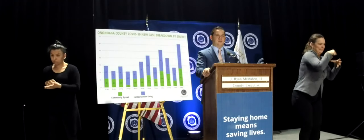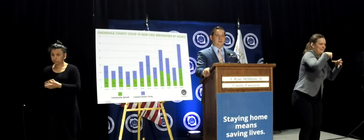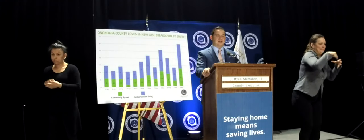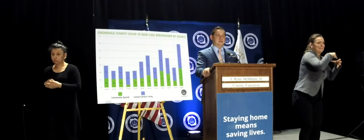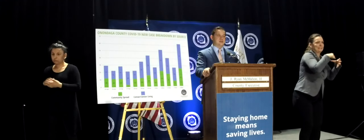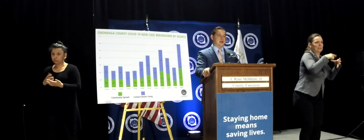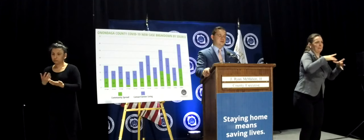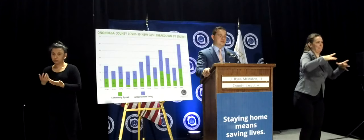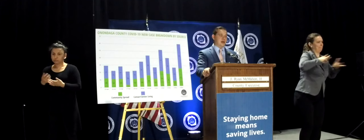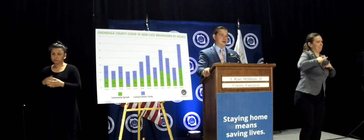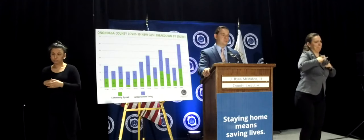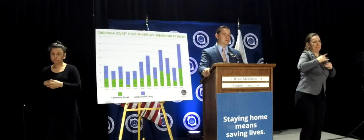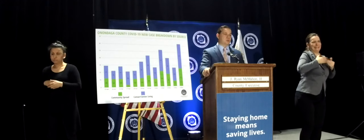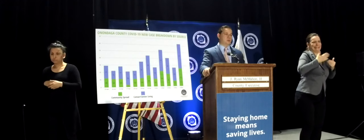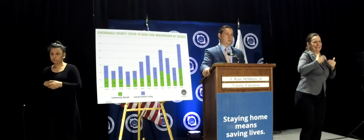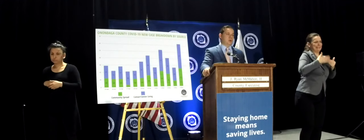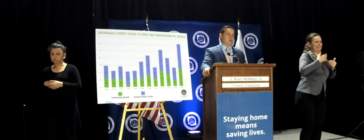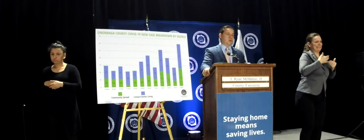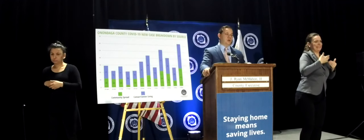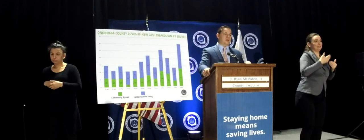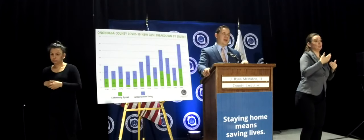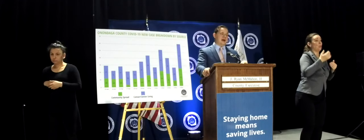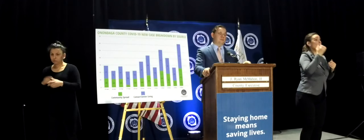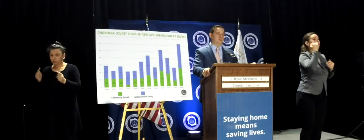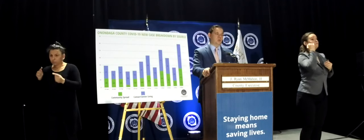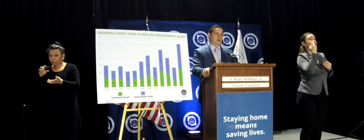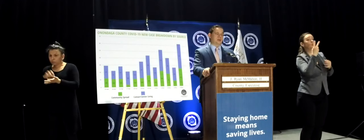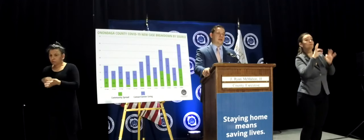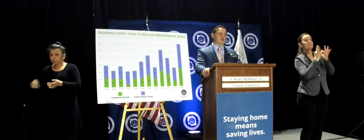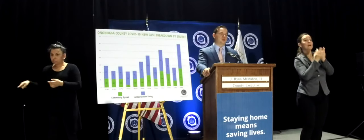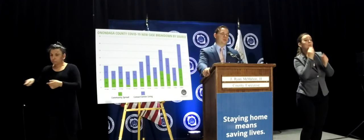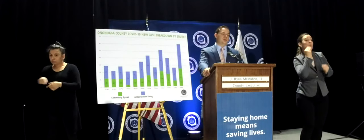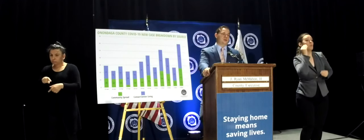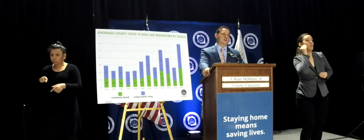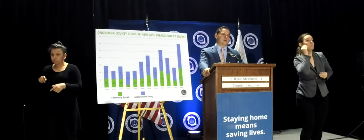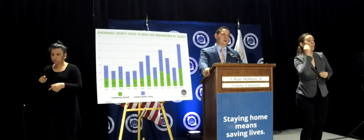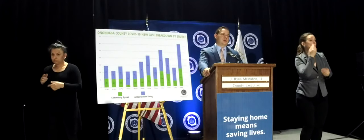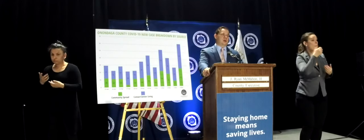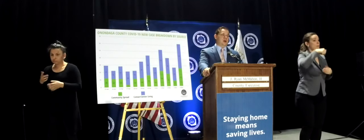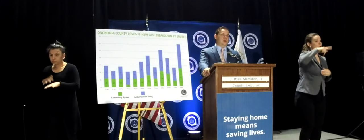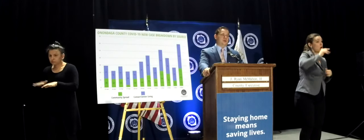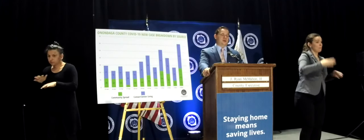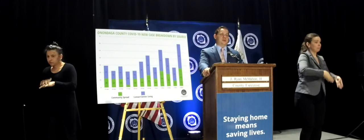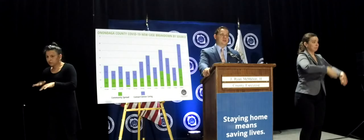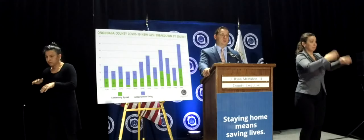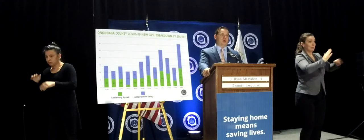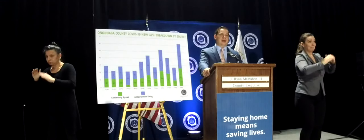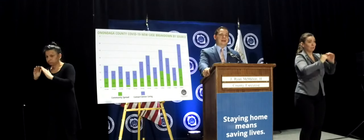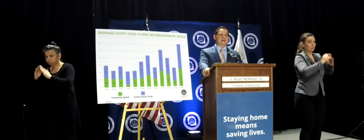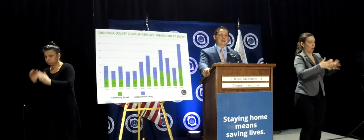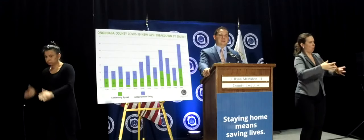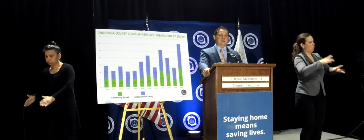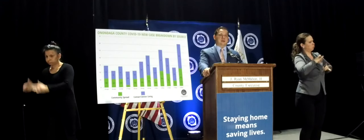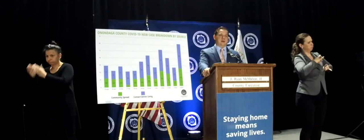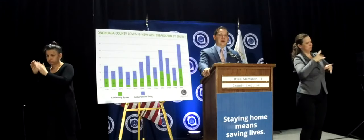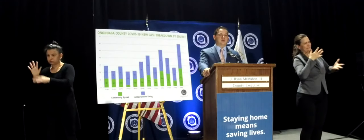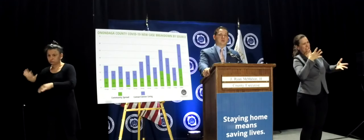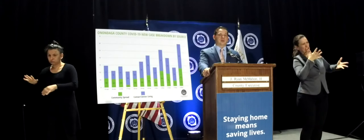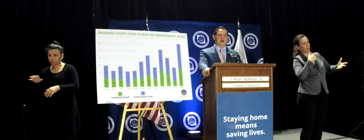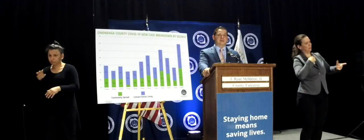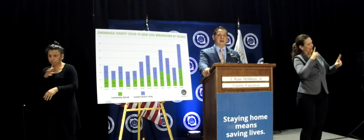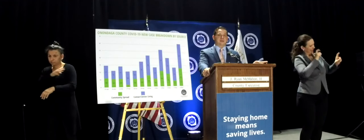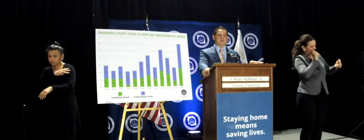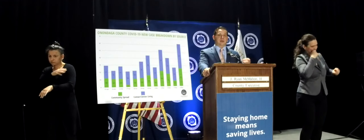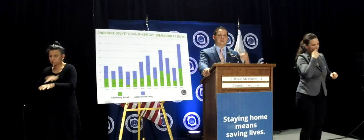have lots of this housing stock. So we'll look at that. We'll look at that too, because you're going to see more